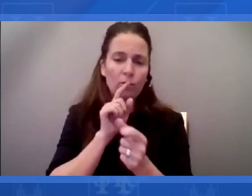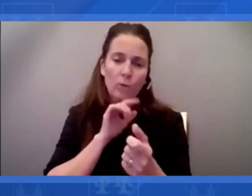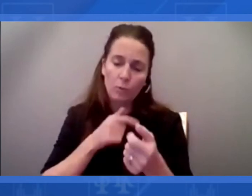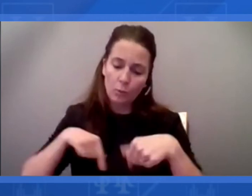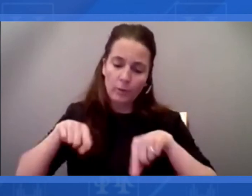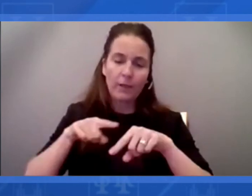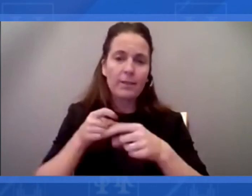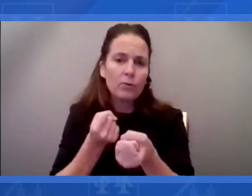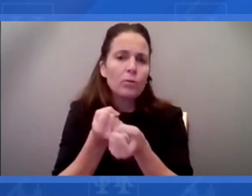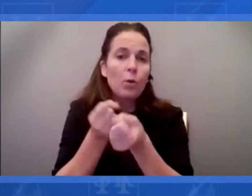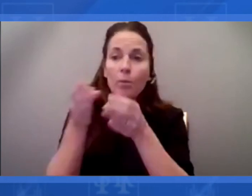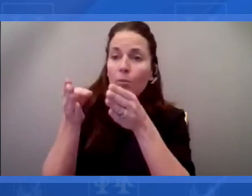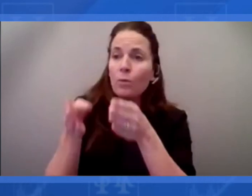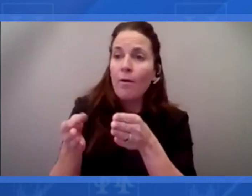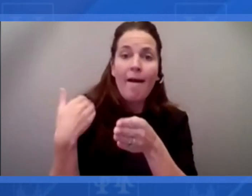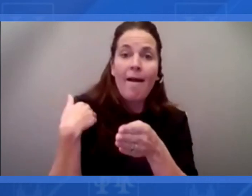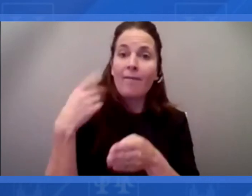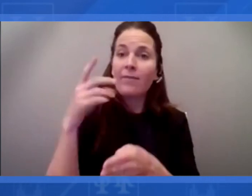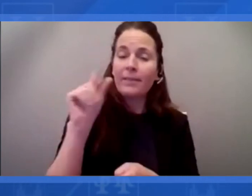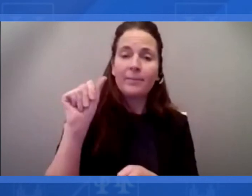disabilities.